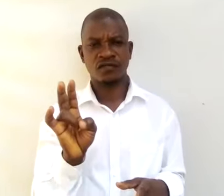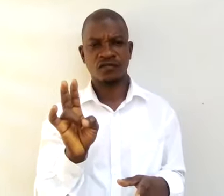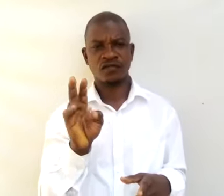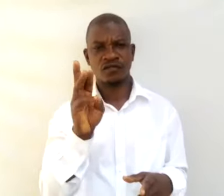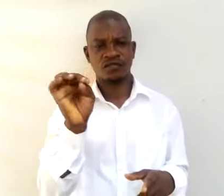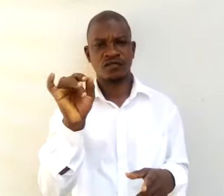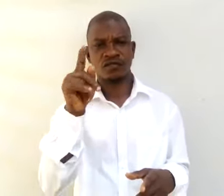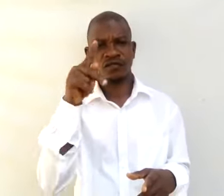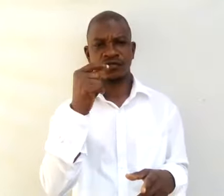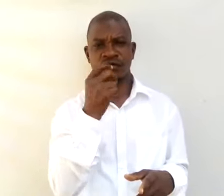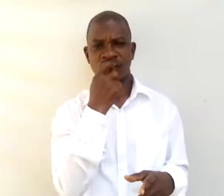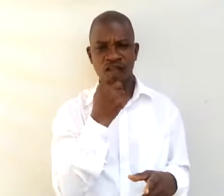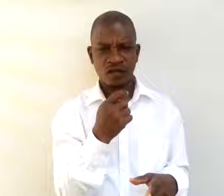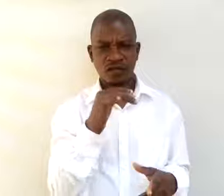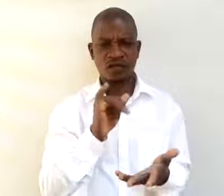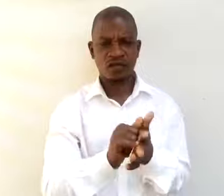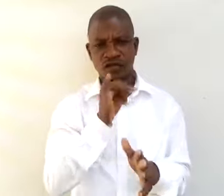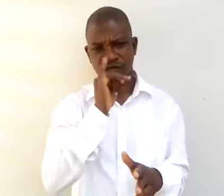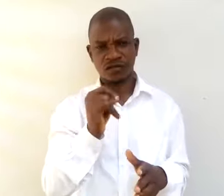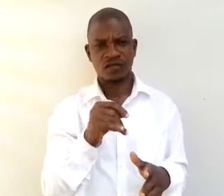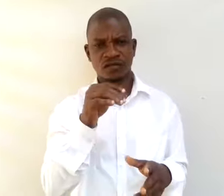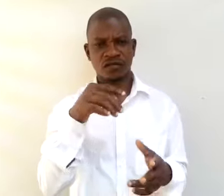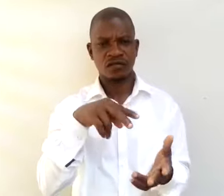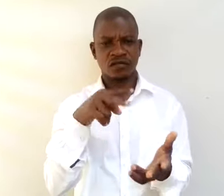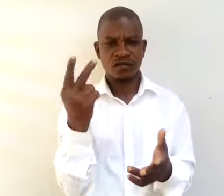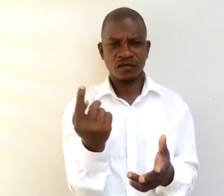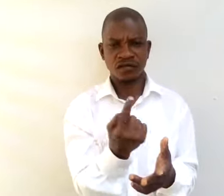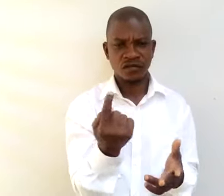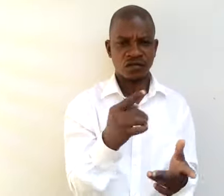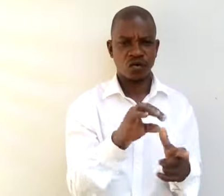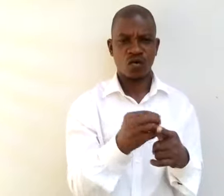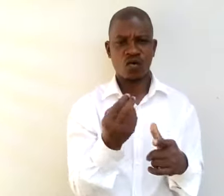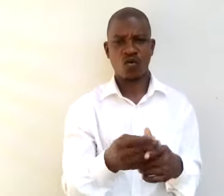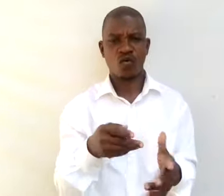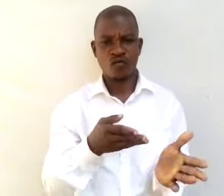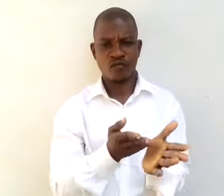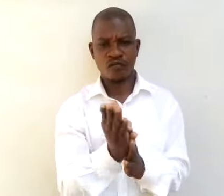monophthongs, that is, the single or pure vowels.